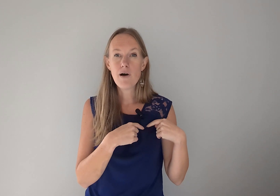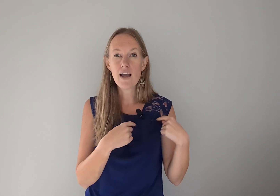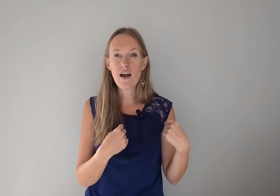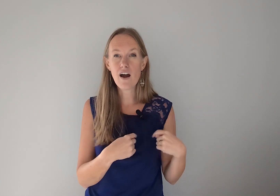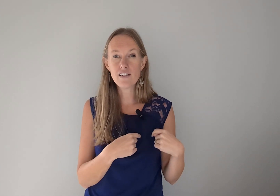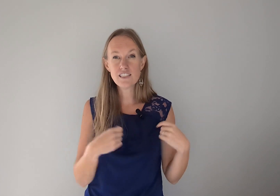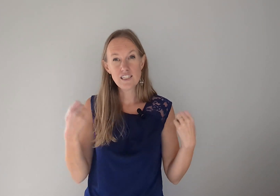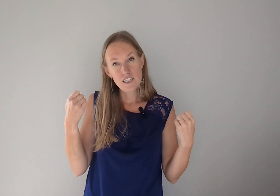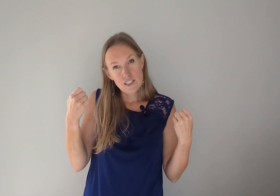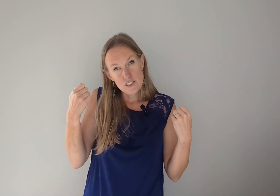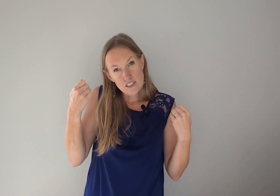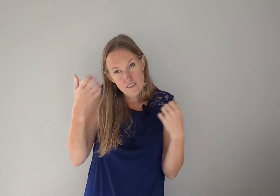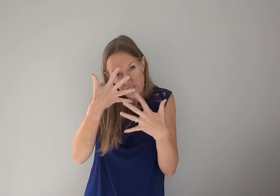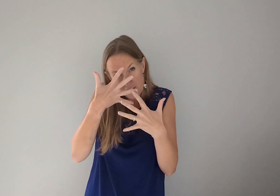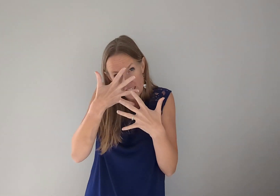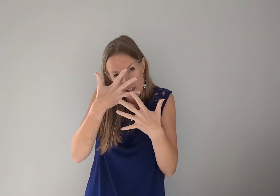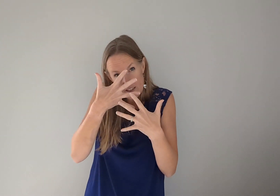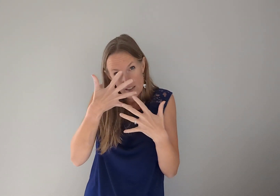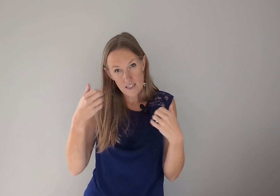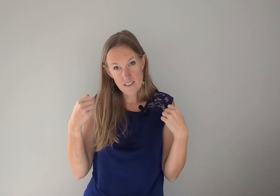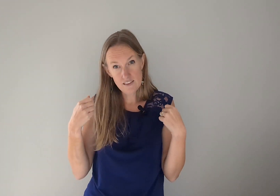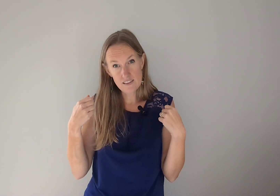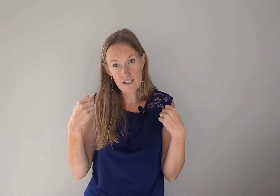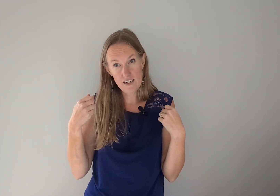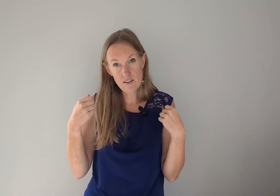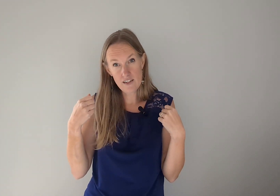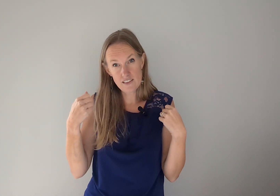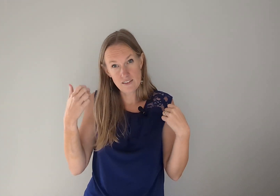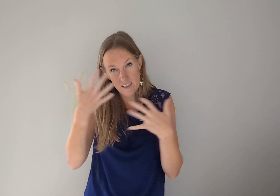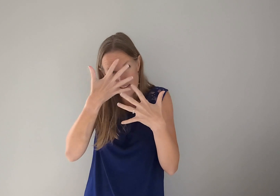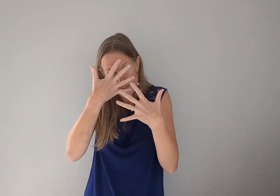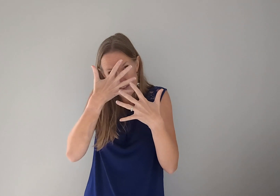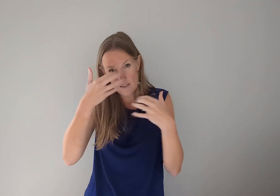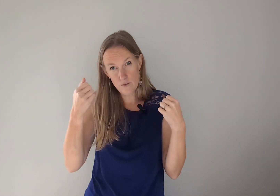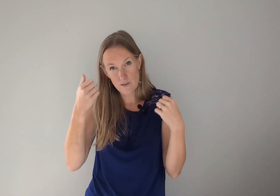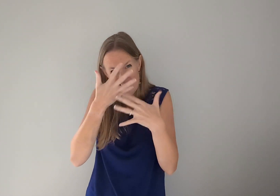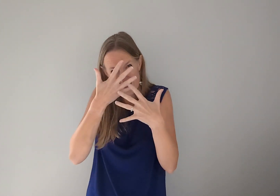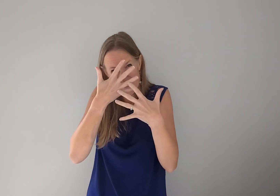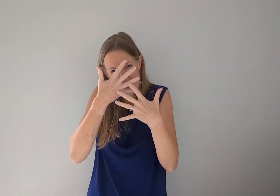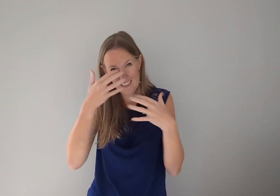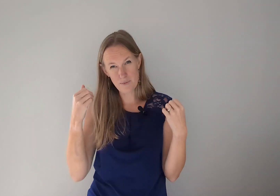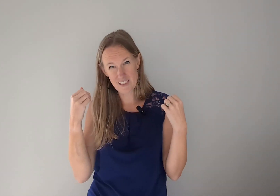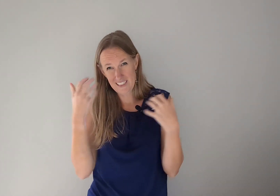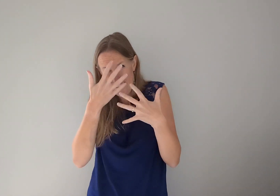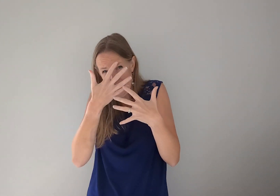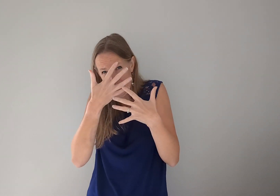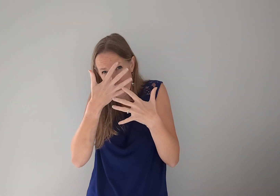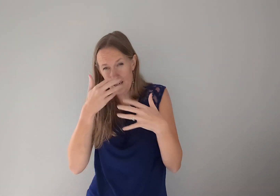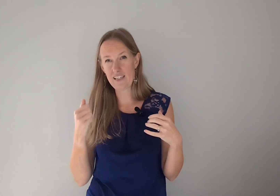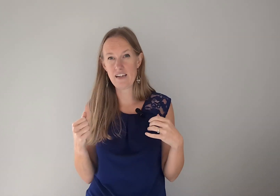My heart to fear. Okay, so you start here with your hands up here and then, ooh, in your facial expression. Oh, in your body language,